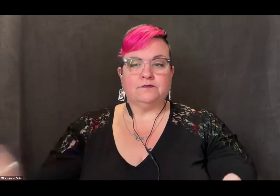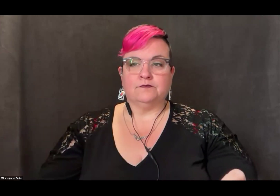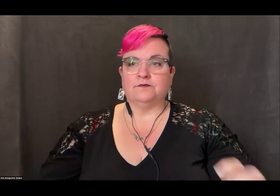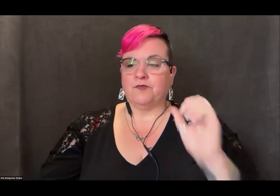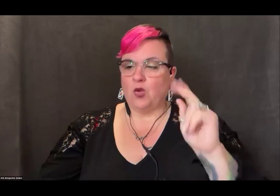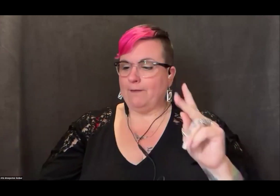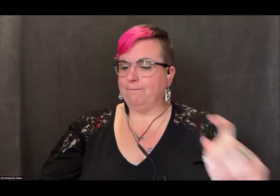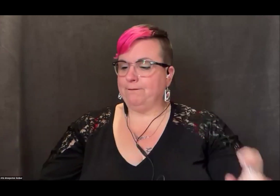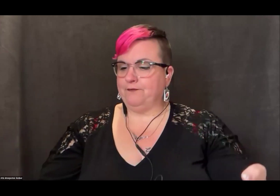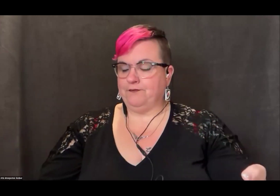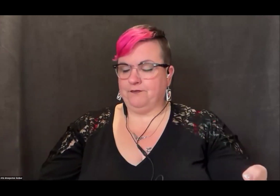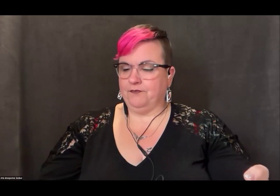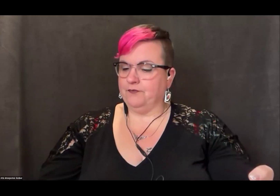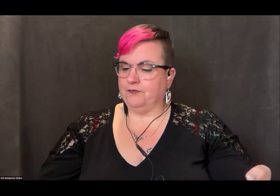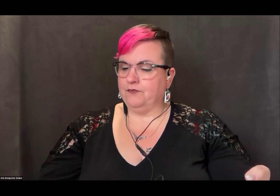Okay.